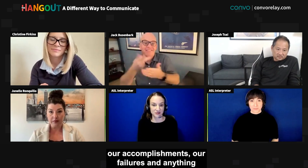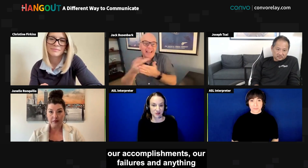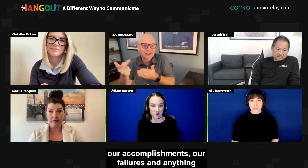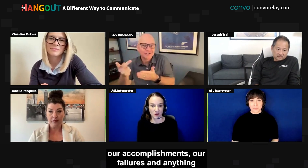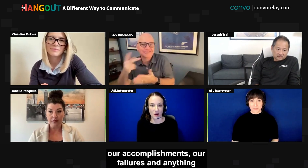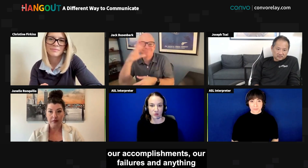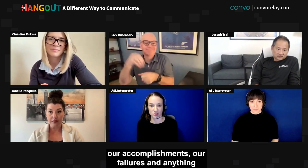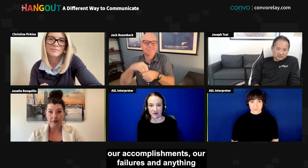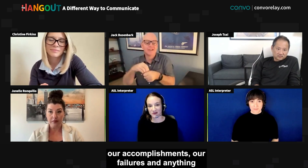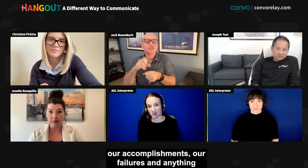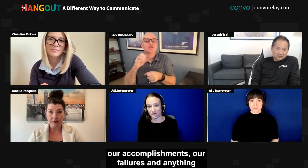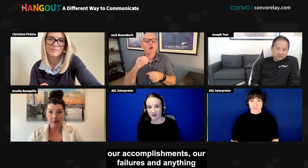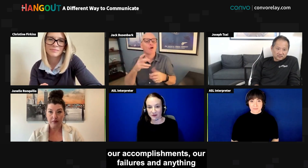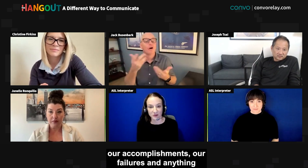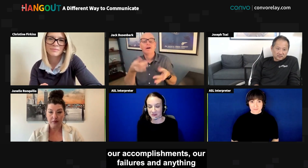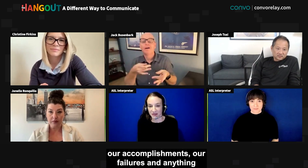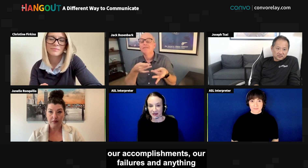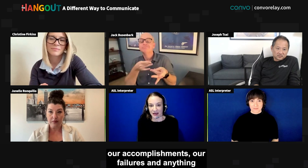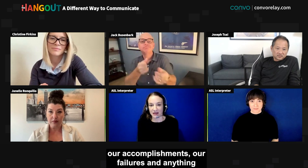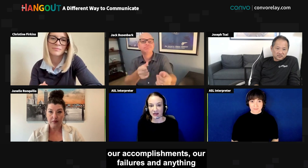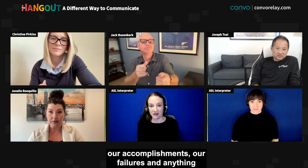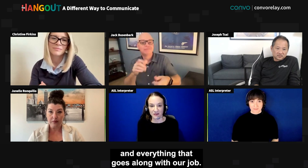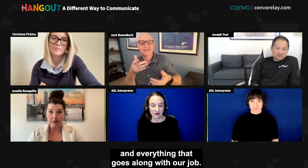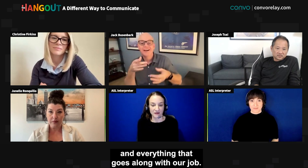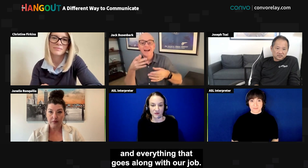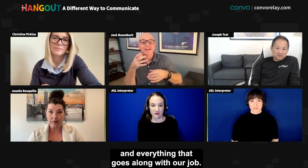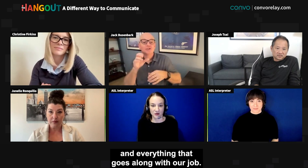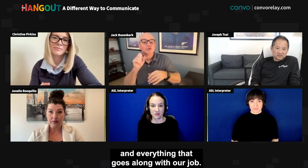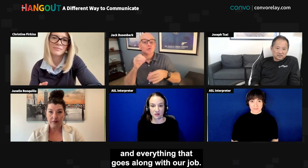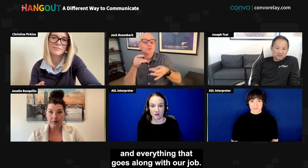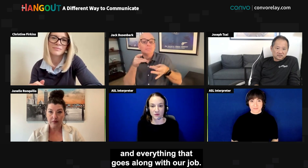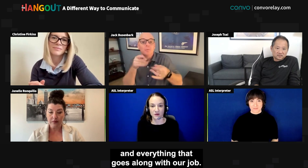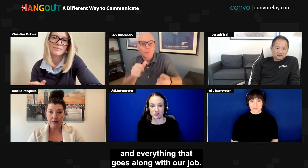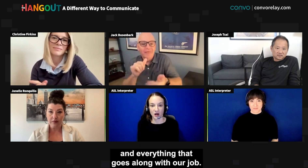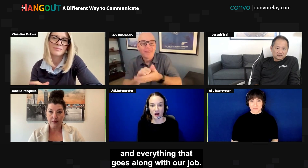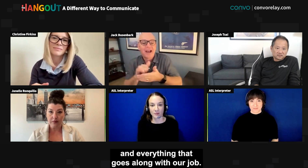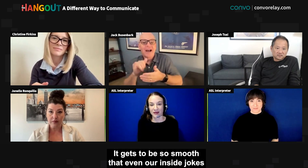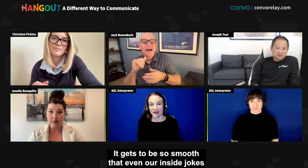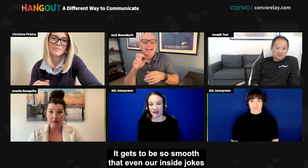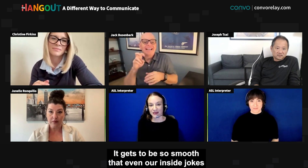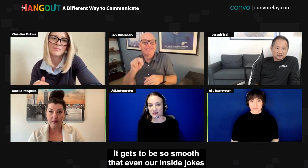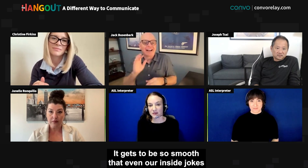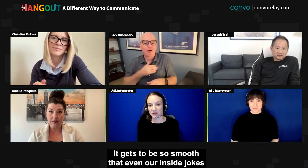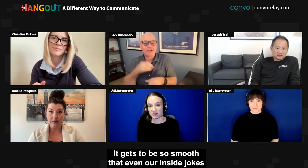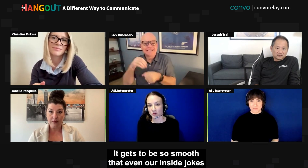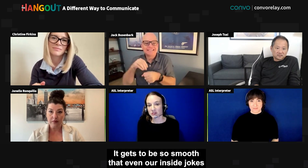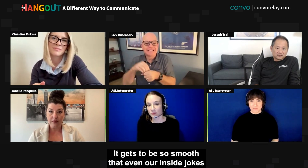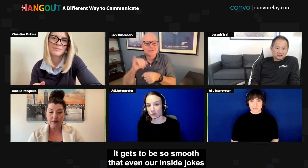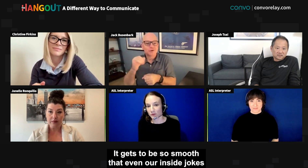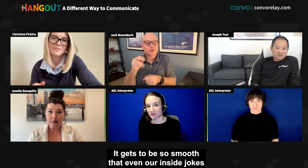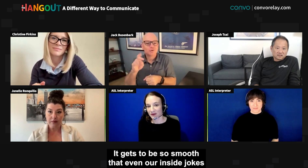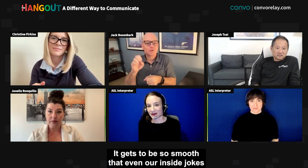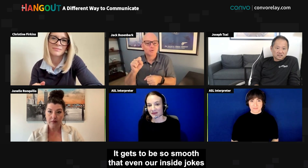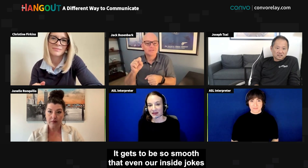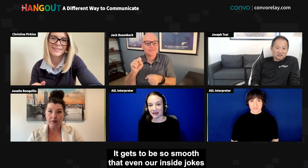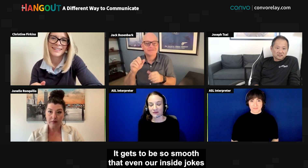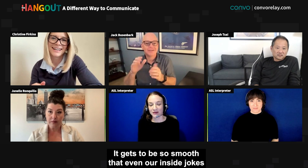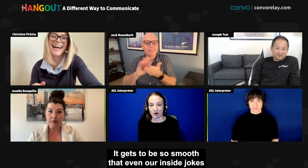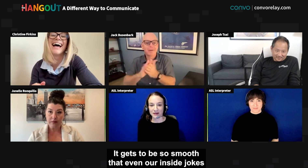our accomplishments, our failures, and anything and everything that goes along with our job. It gets to be so smooth that even our